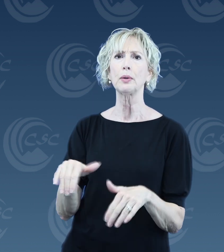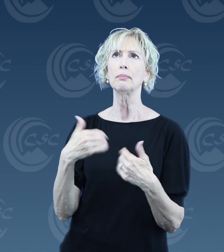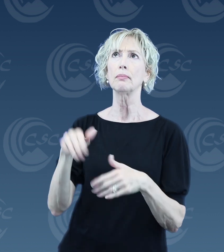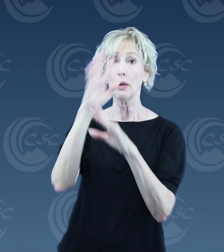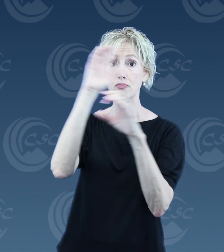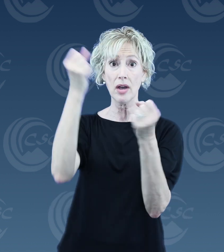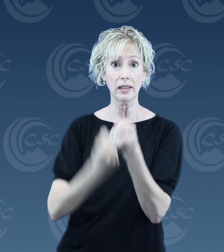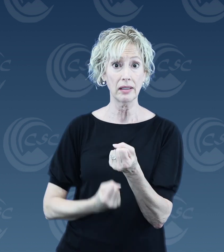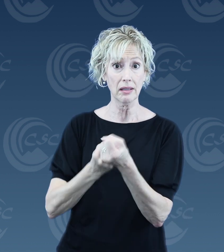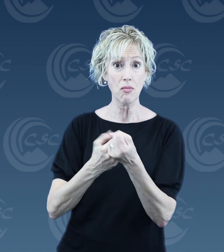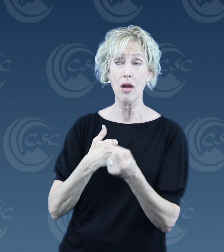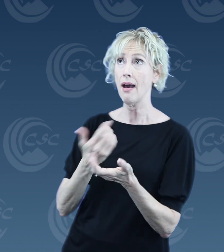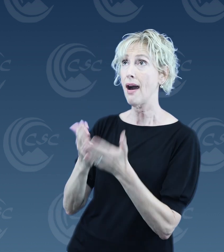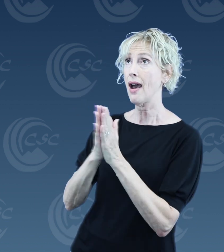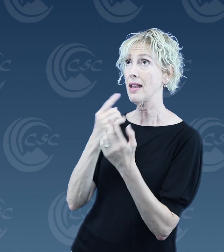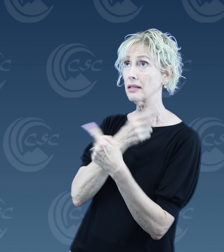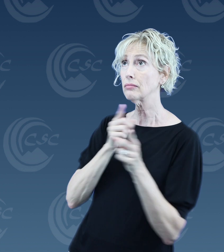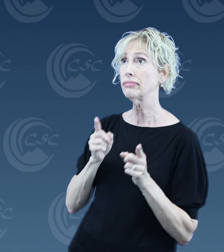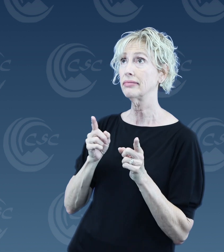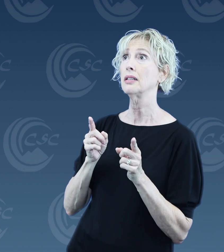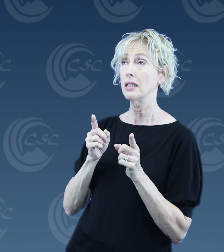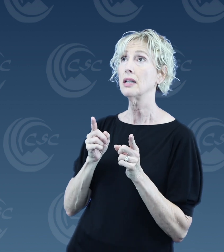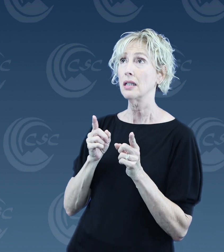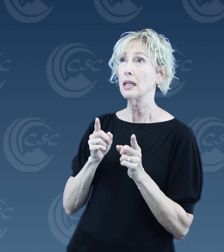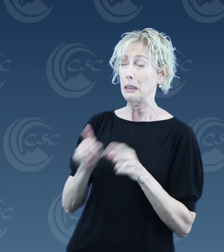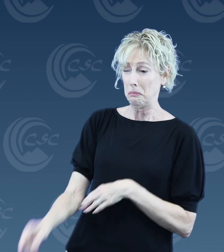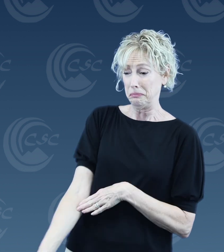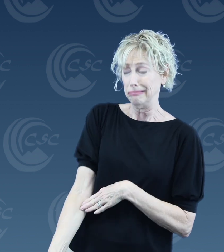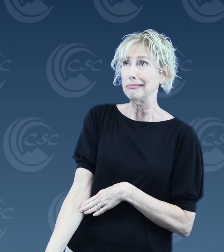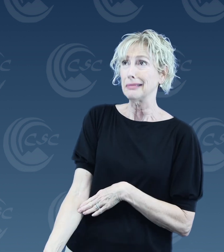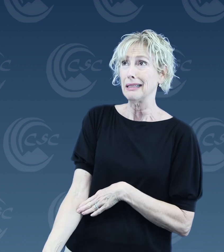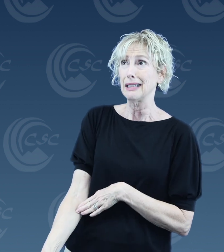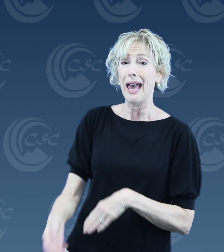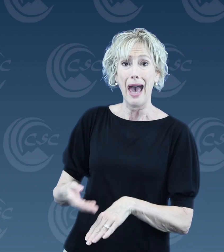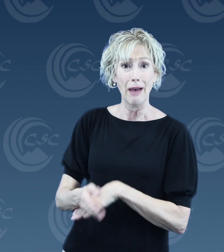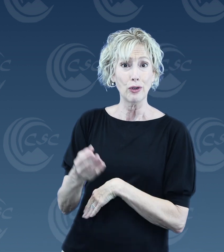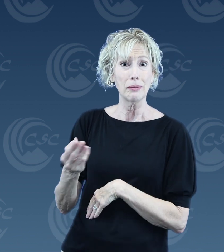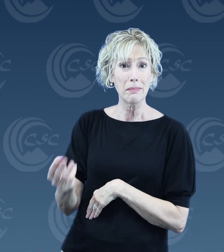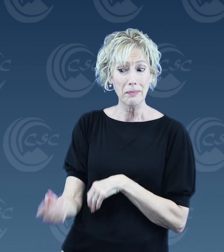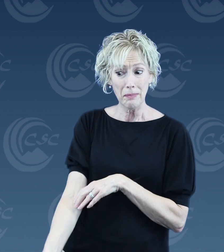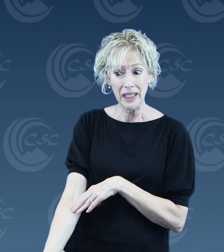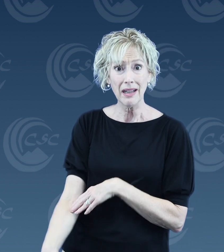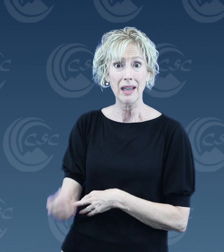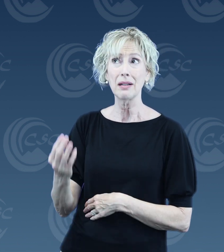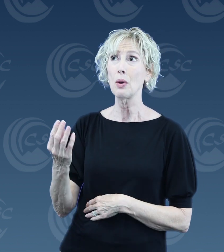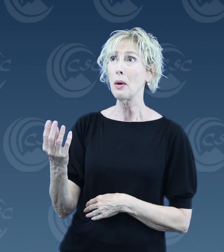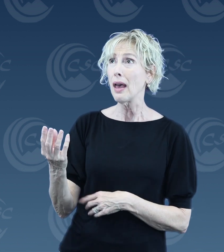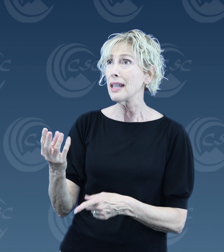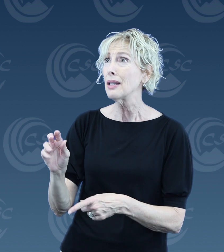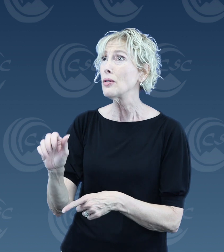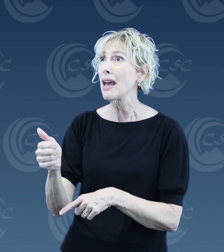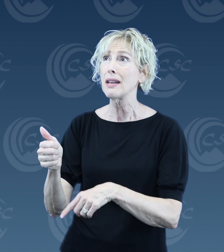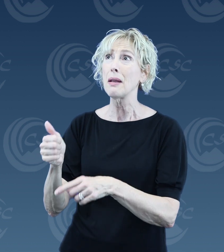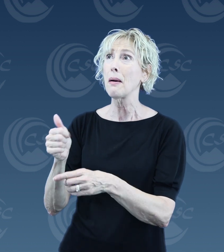president. When I asked for the declaration in the wee hours of the morning, just after midnight on Wednesday, just 6 hours and 10 minutes later,